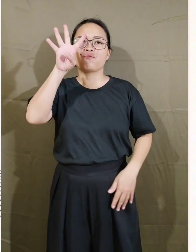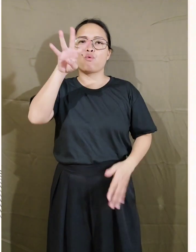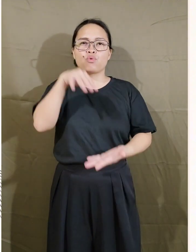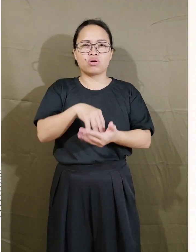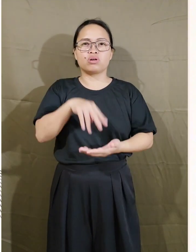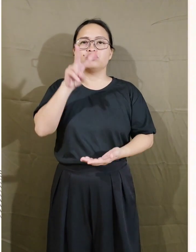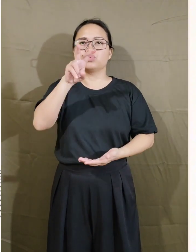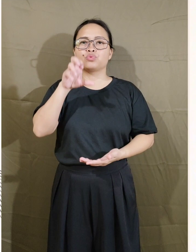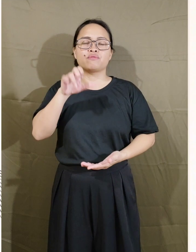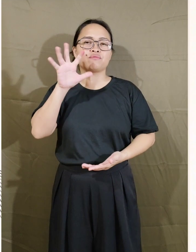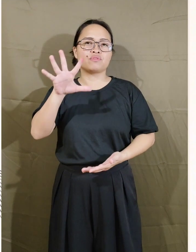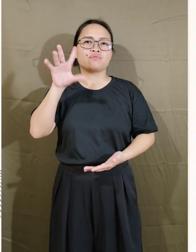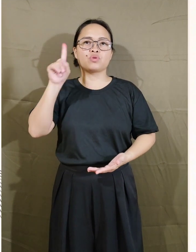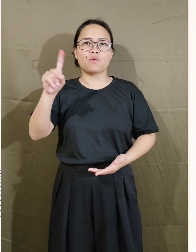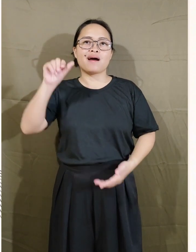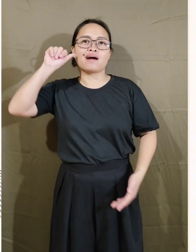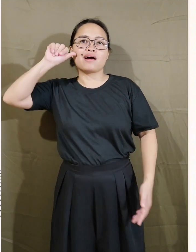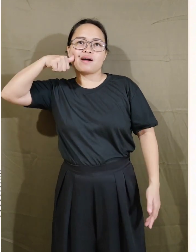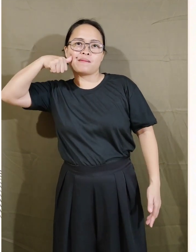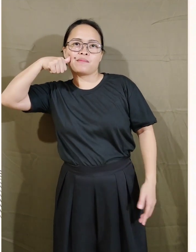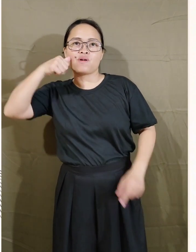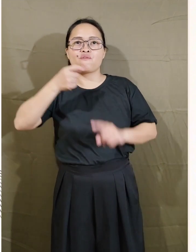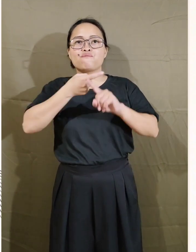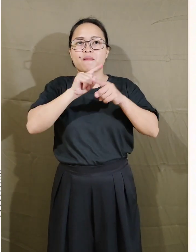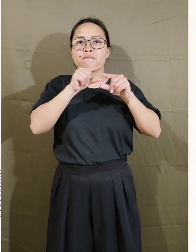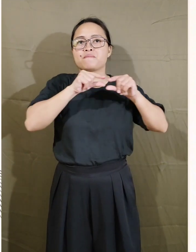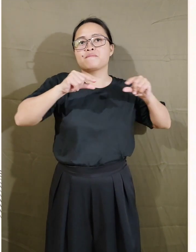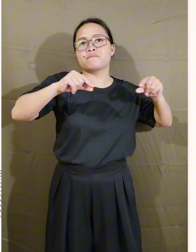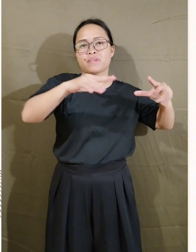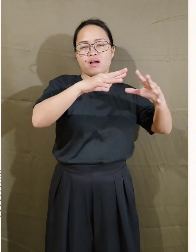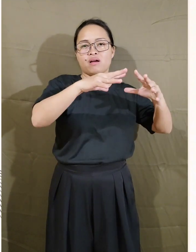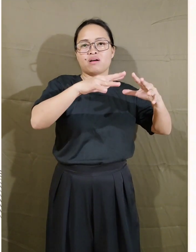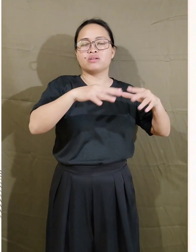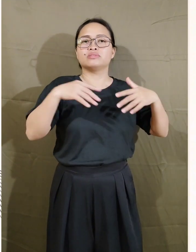4,251 apples in her garden. She sold